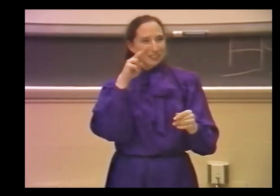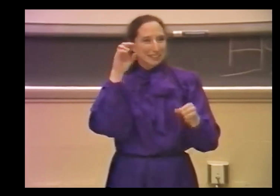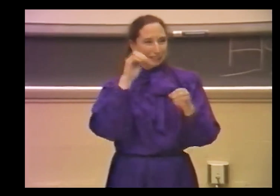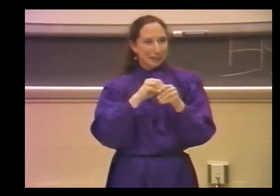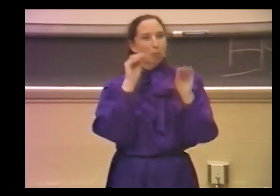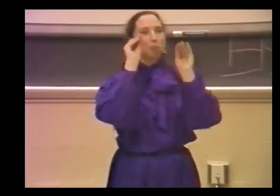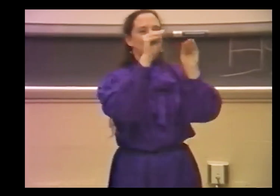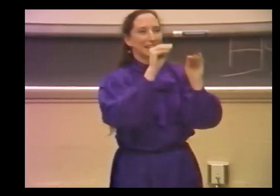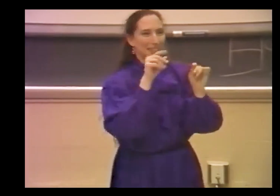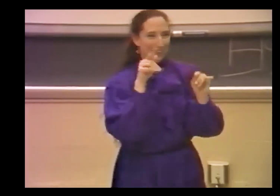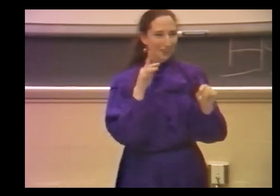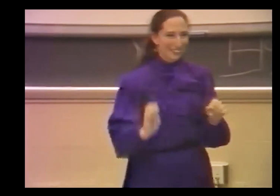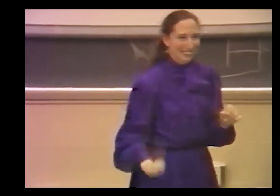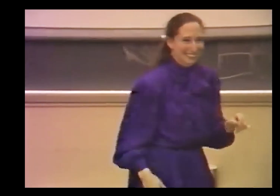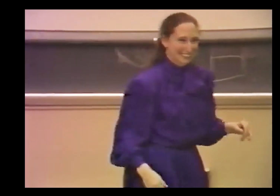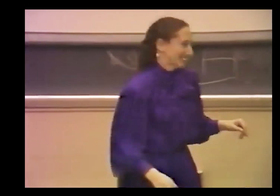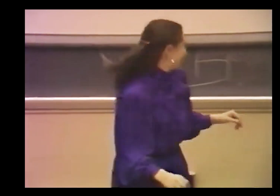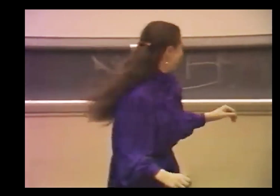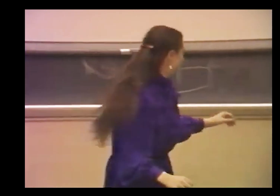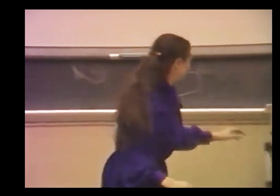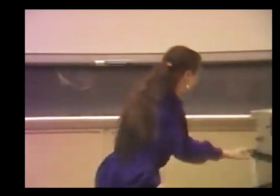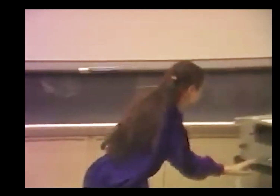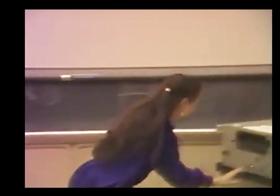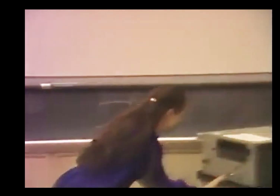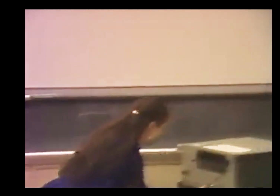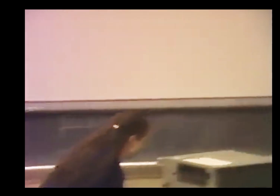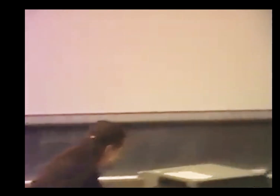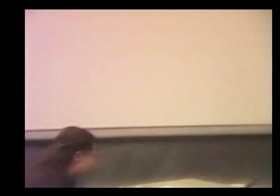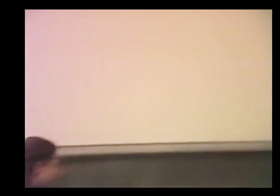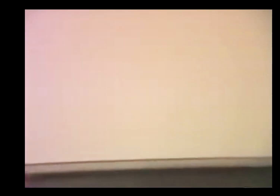careless in putting it there. Okay.